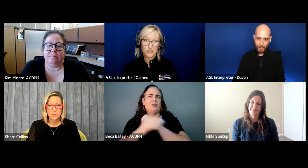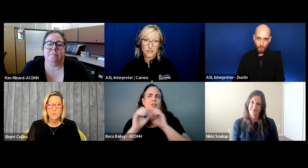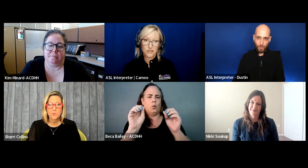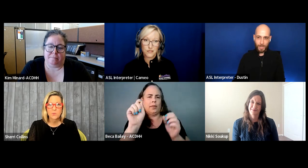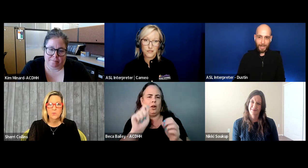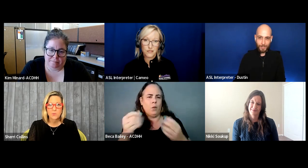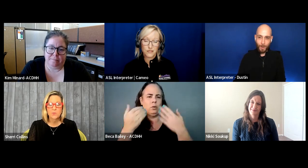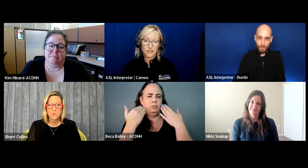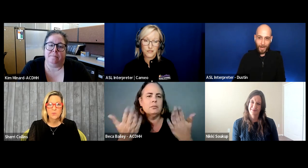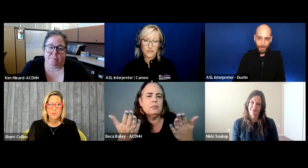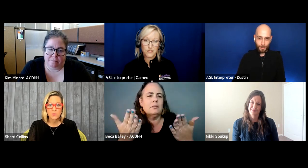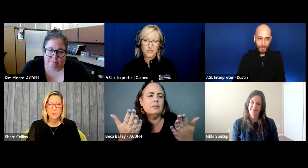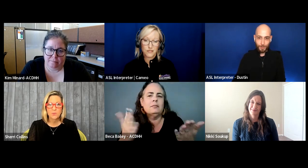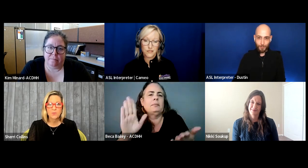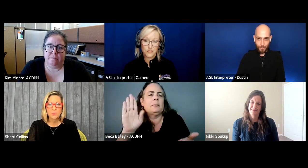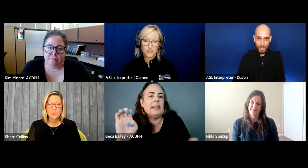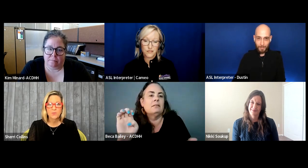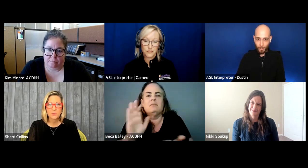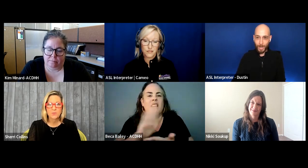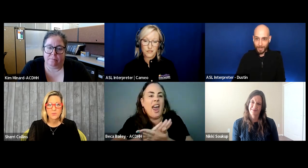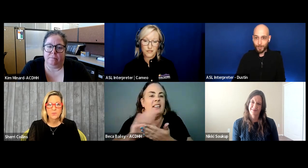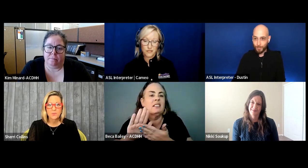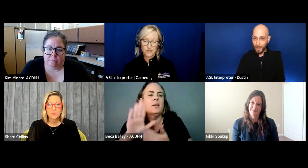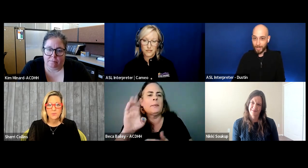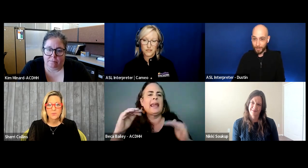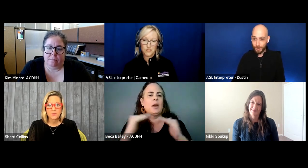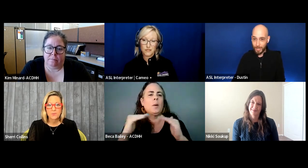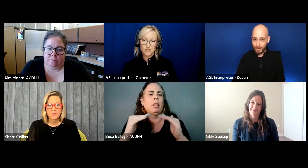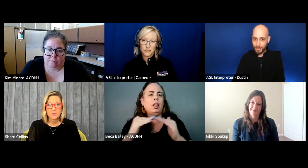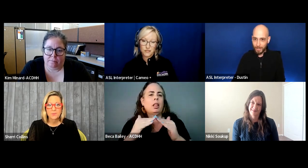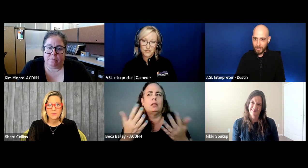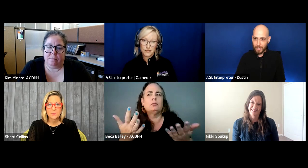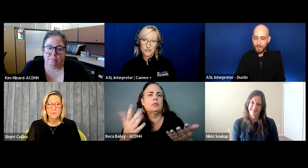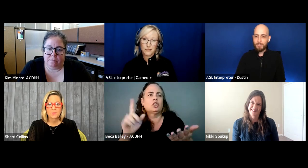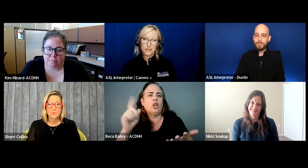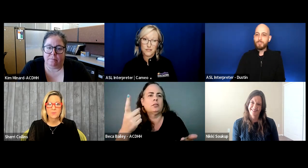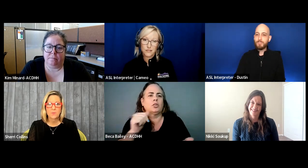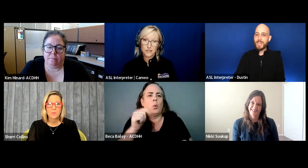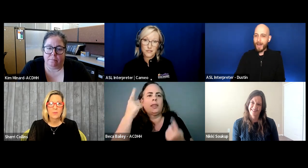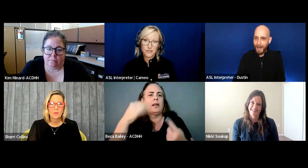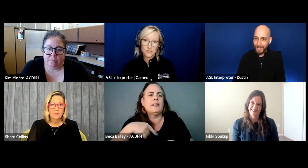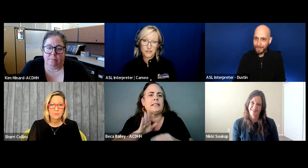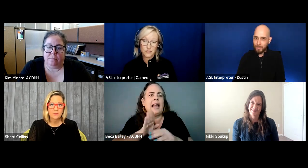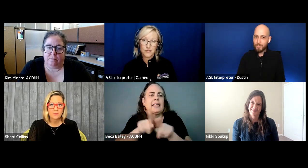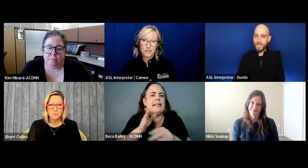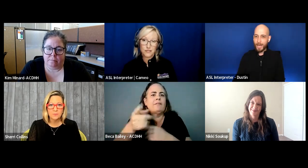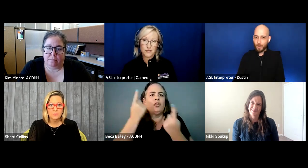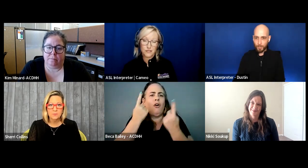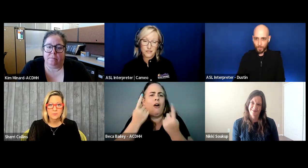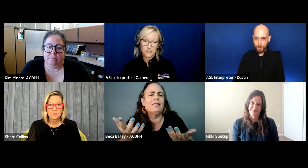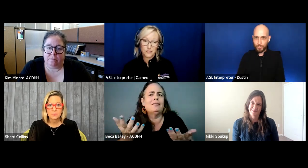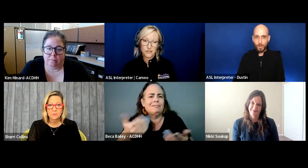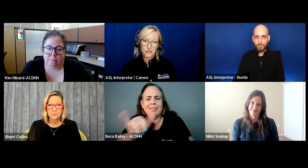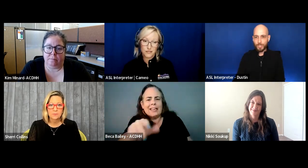that JFK quote, "Ask not what my country can do for me, but what I can do for my country." Be kind,